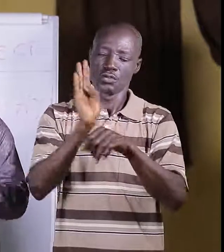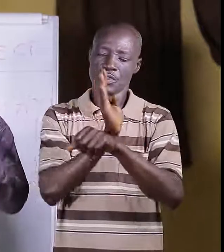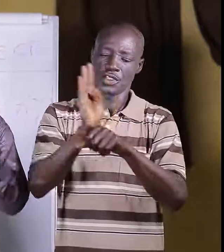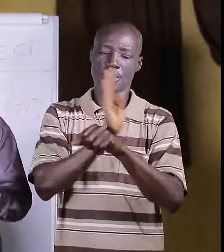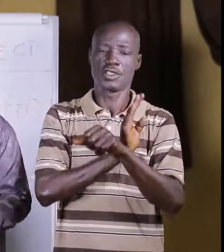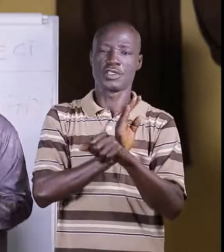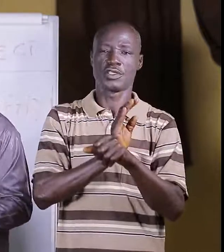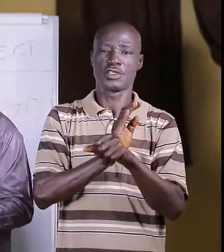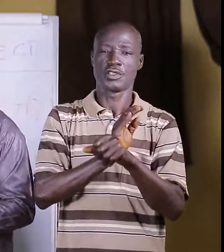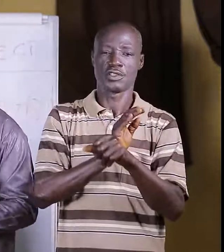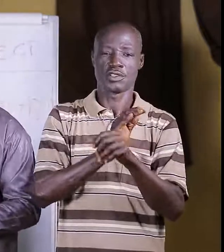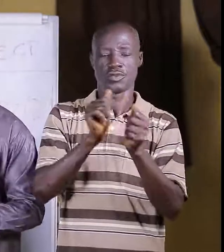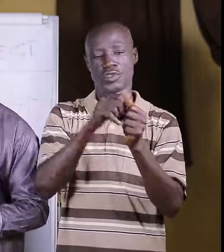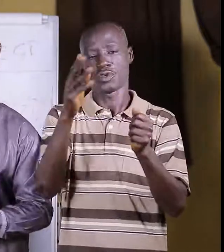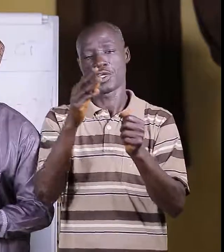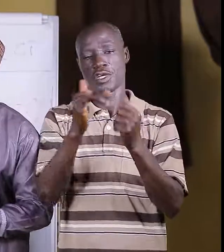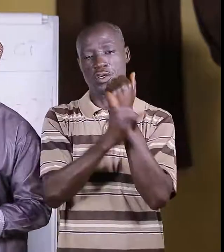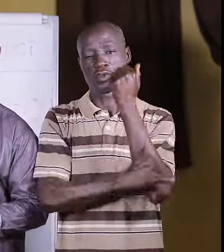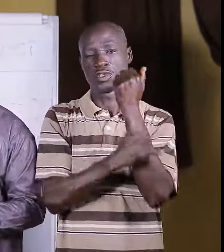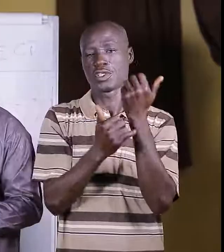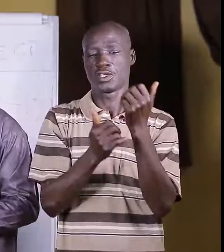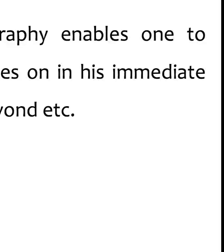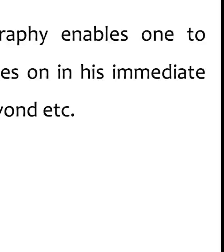transactions in other countries.